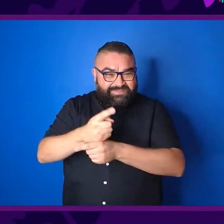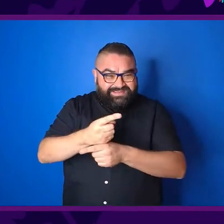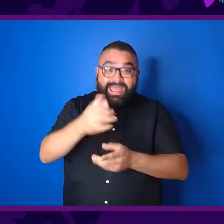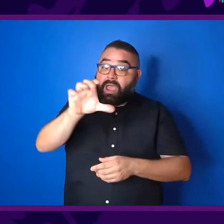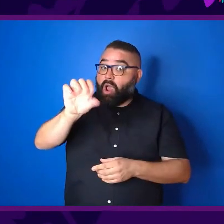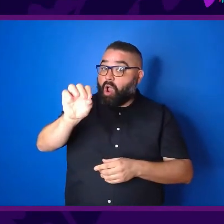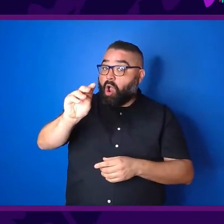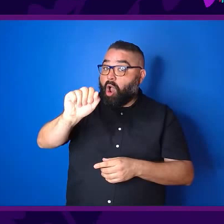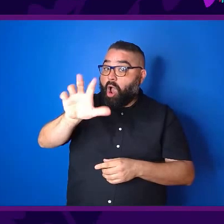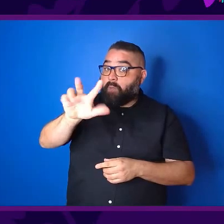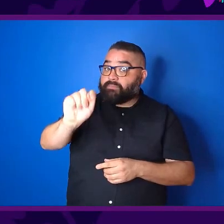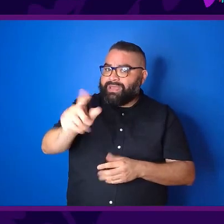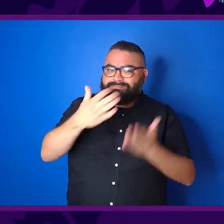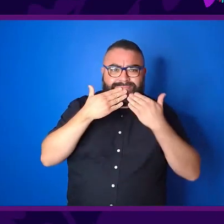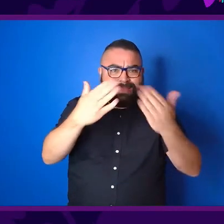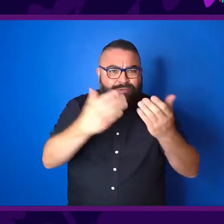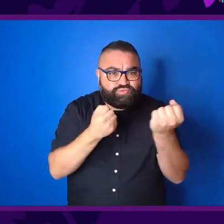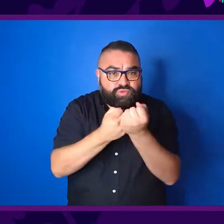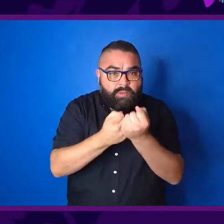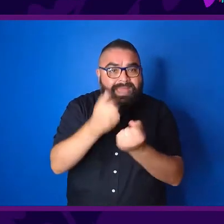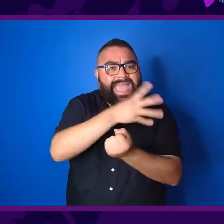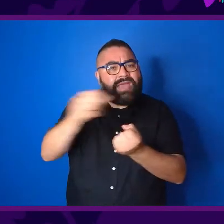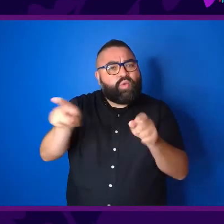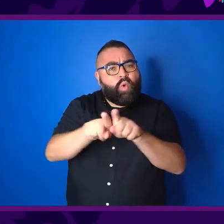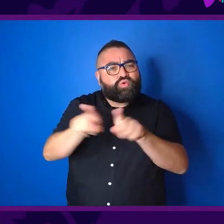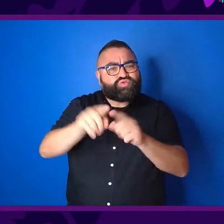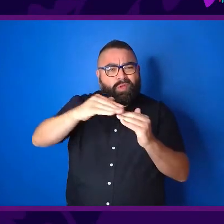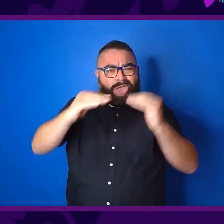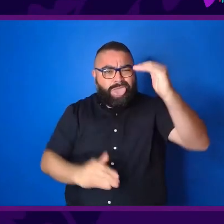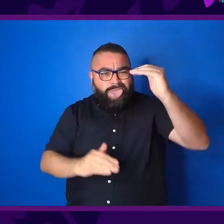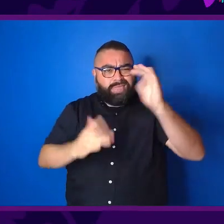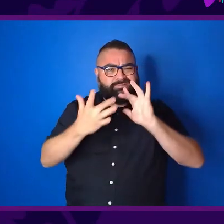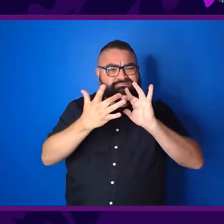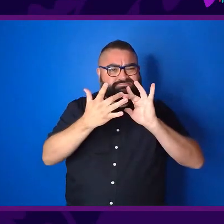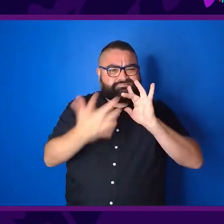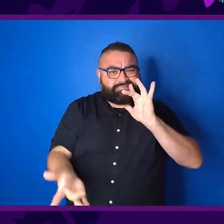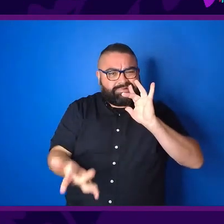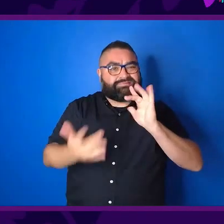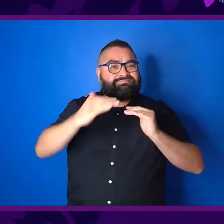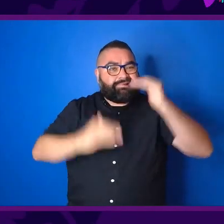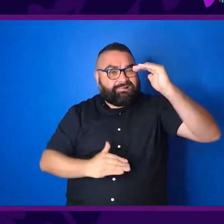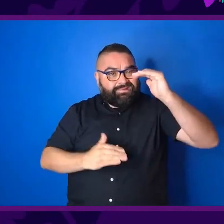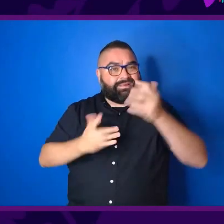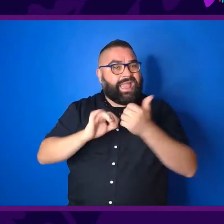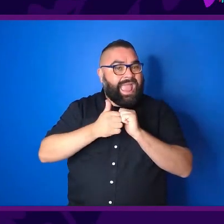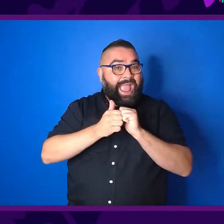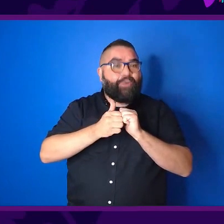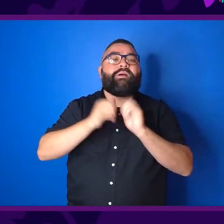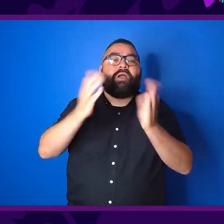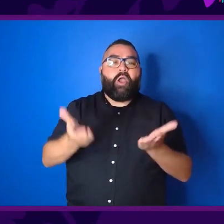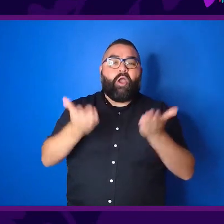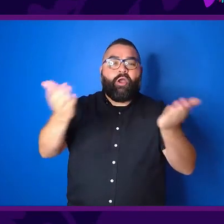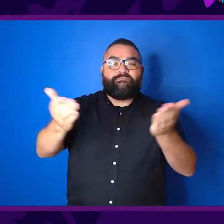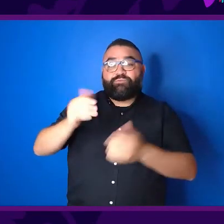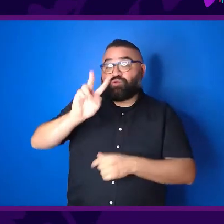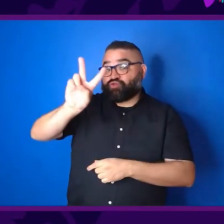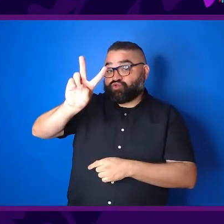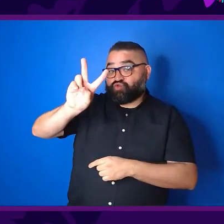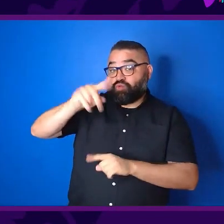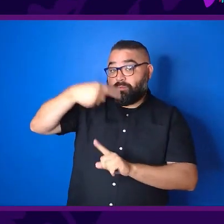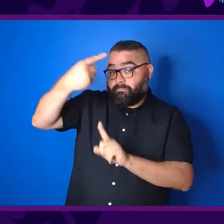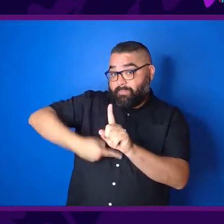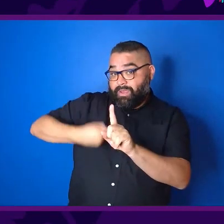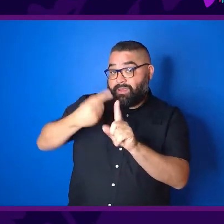closing the technological divide by offering 2 months of free internet through their Internet Essential